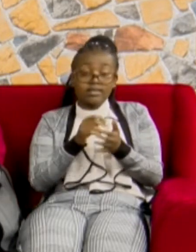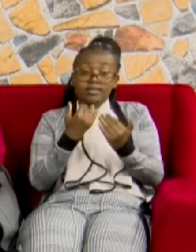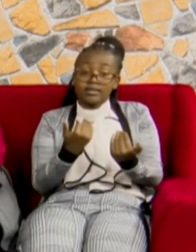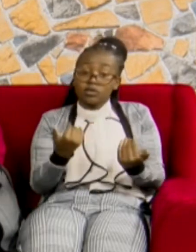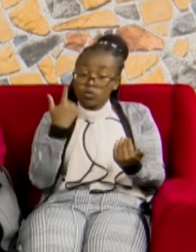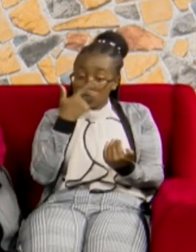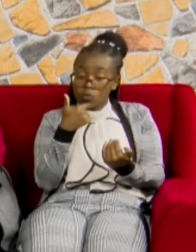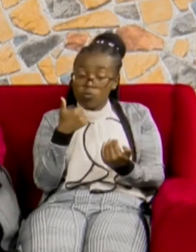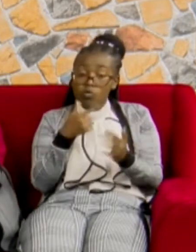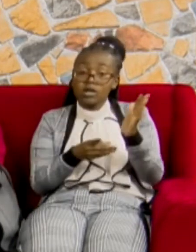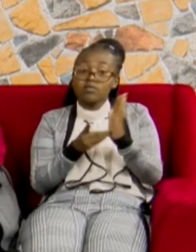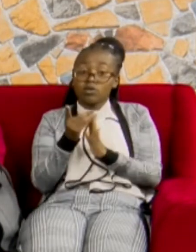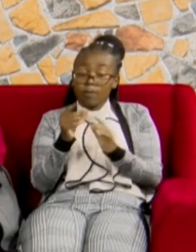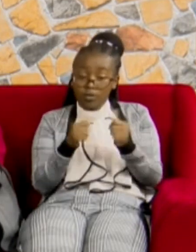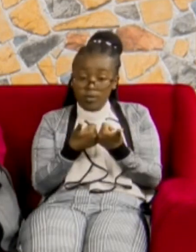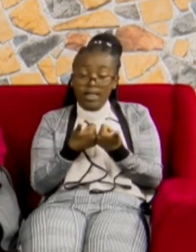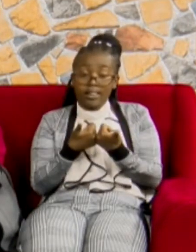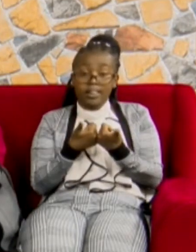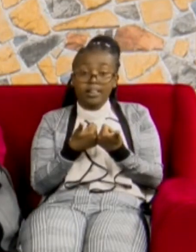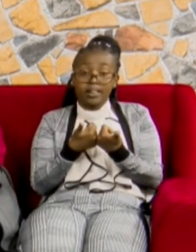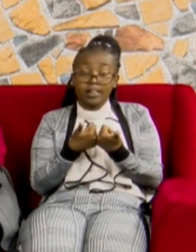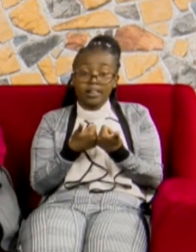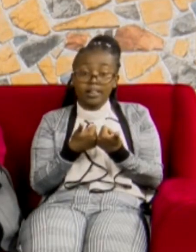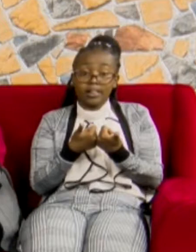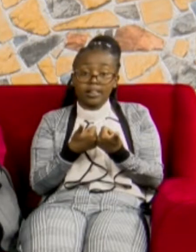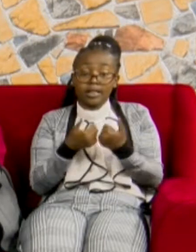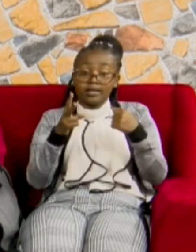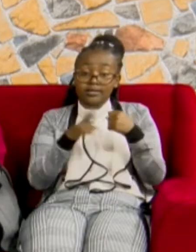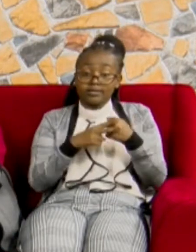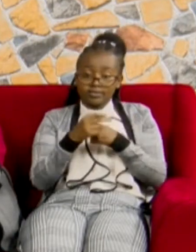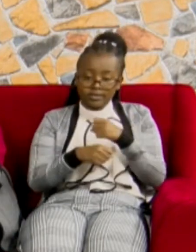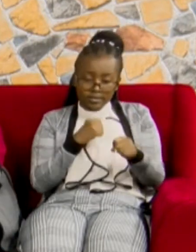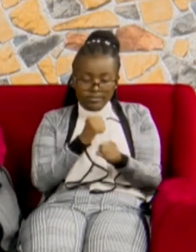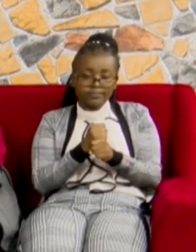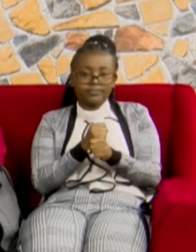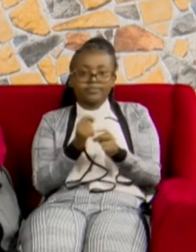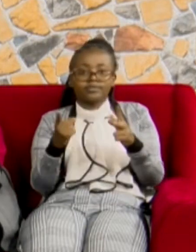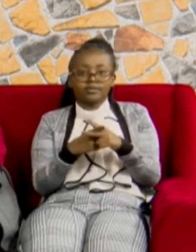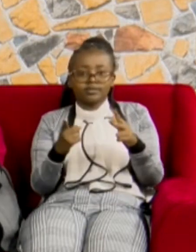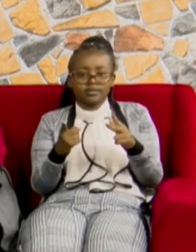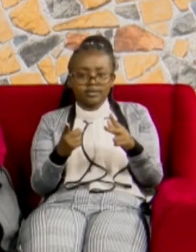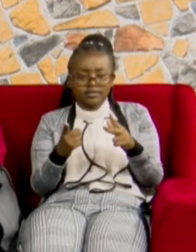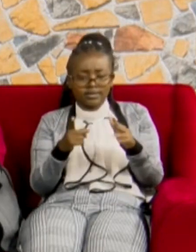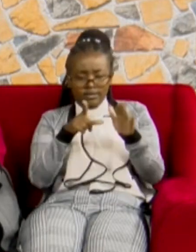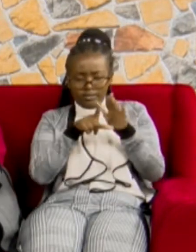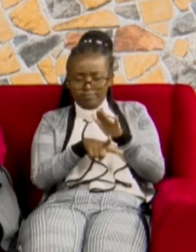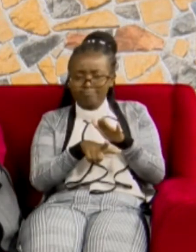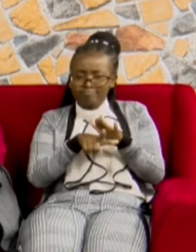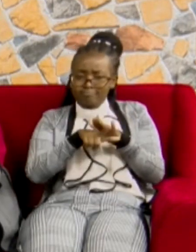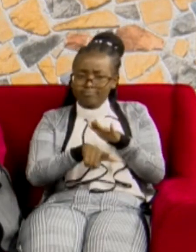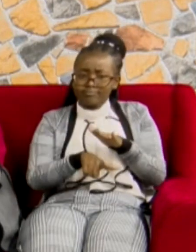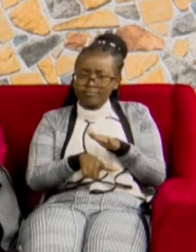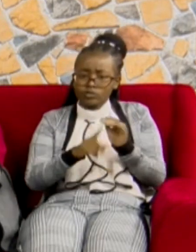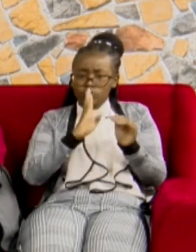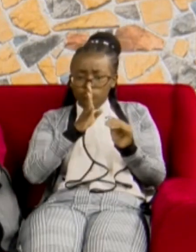child was developing very well. And at 7, just all of a sudden they started regressing. Like they used